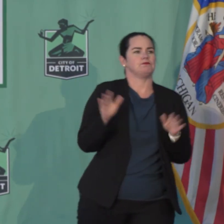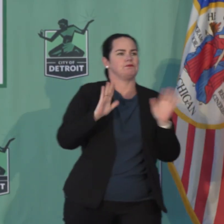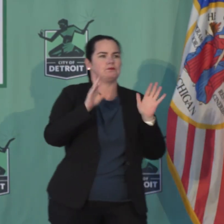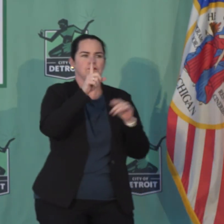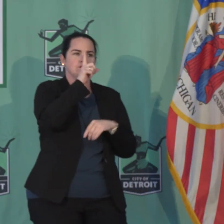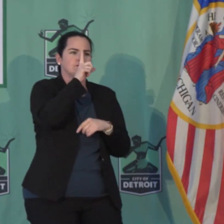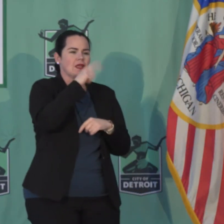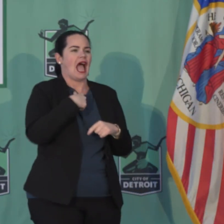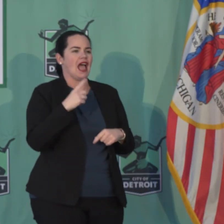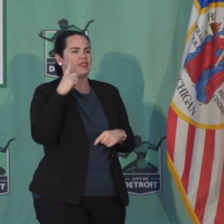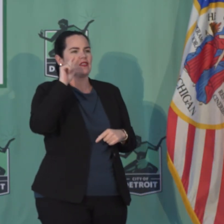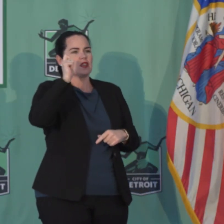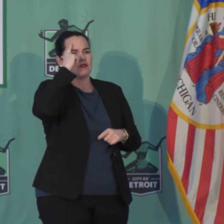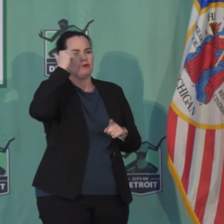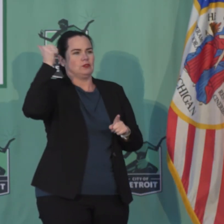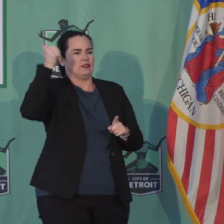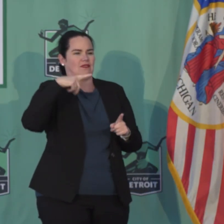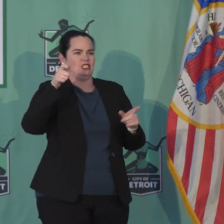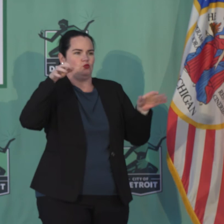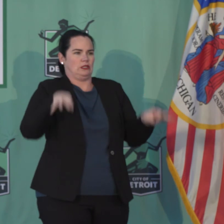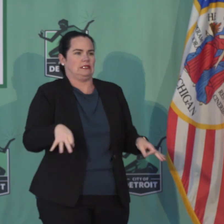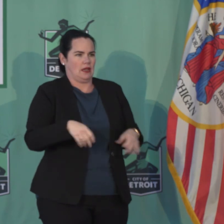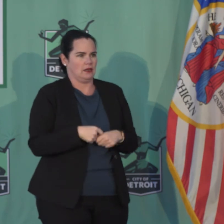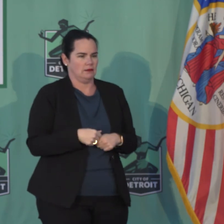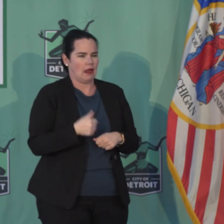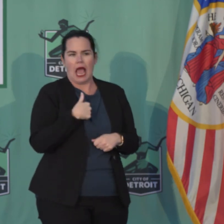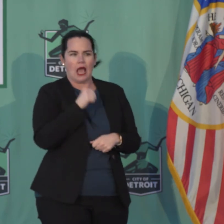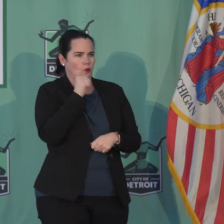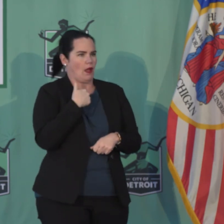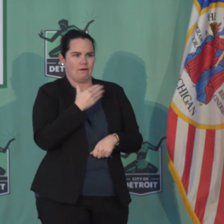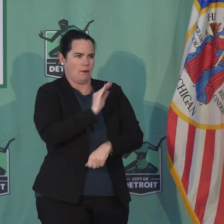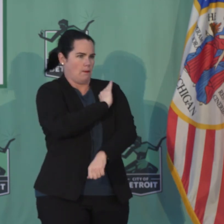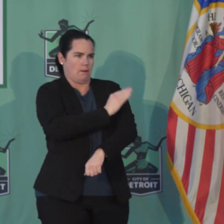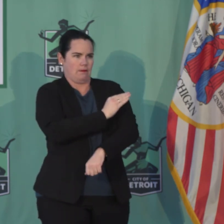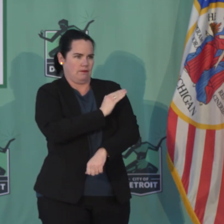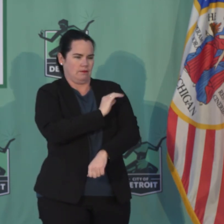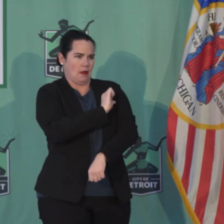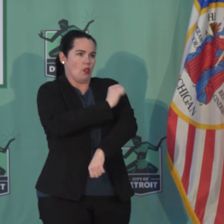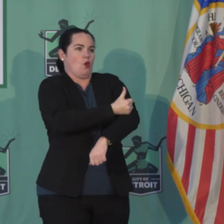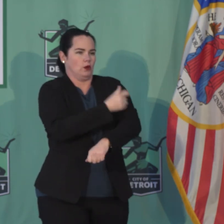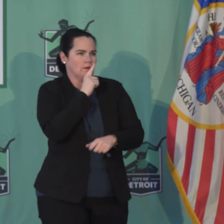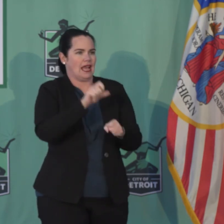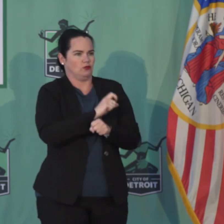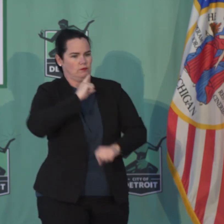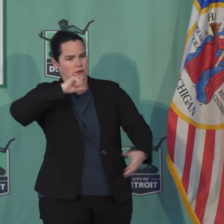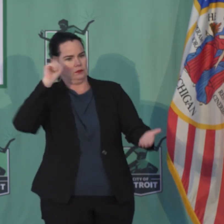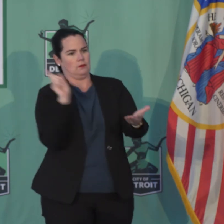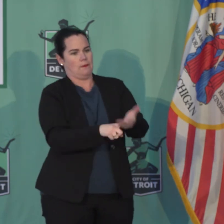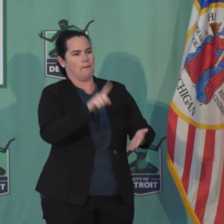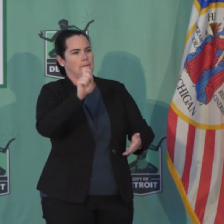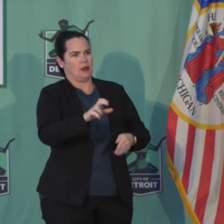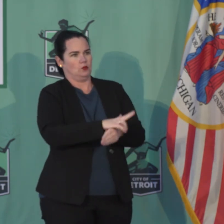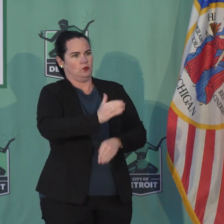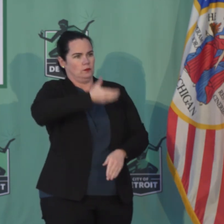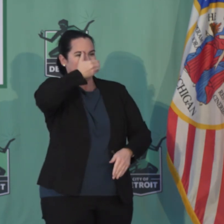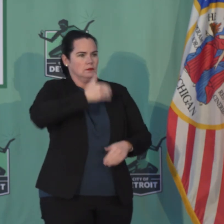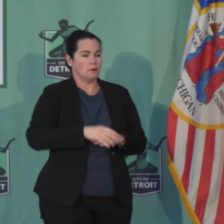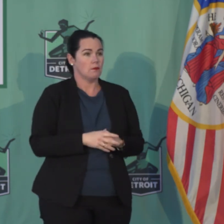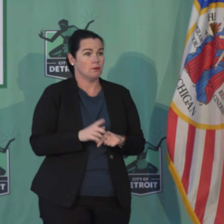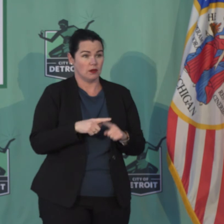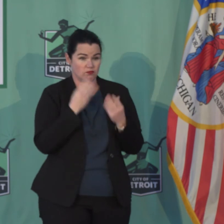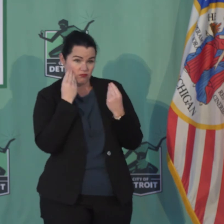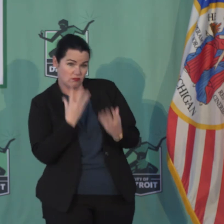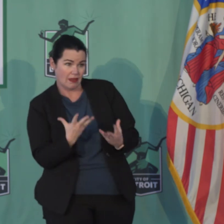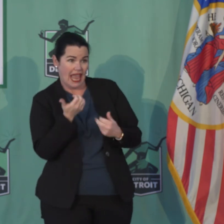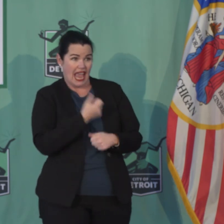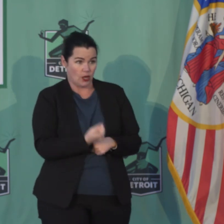to you as an official order because I don't have the authority to do that. But I think at this point, anybody who is